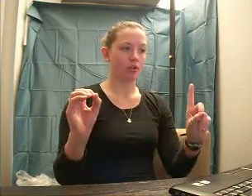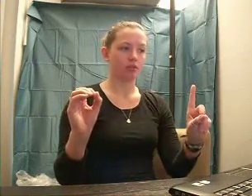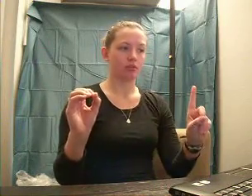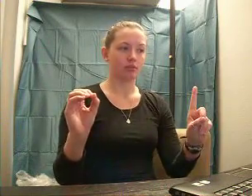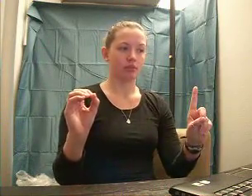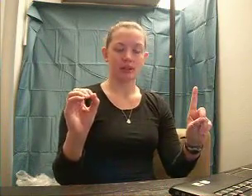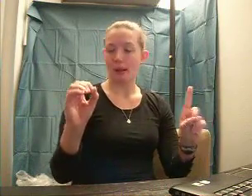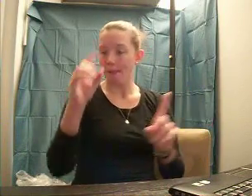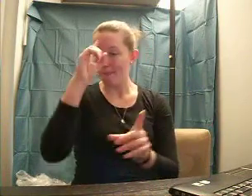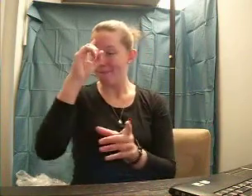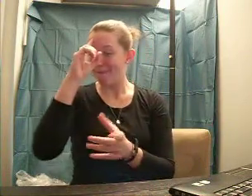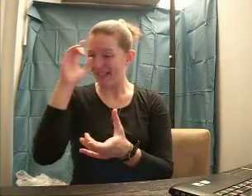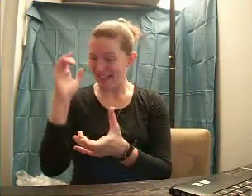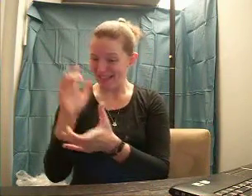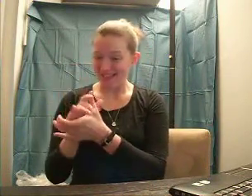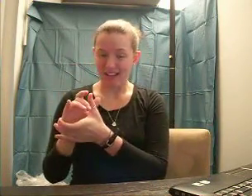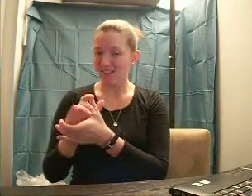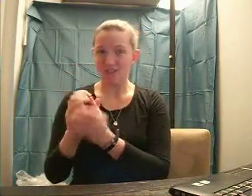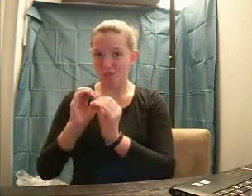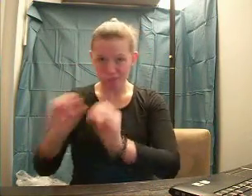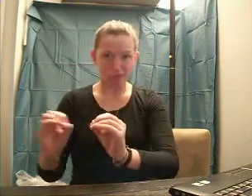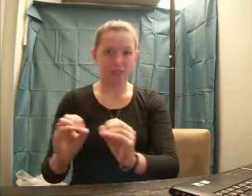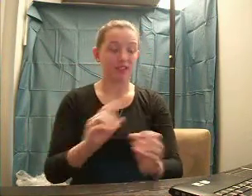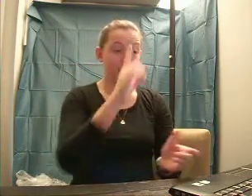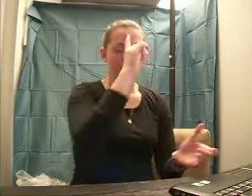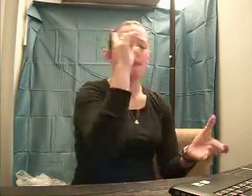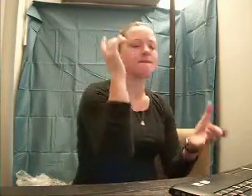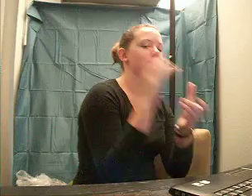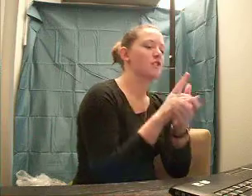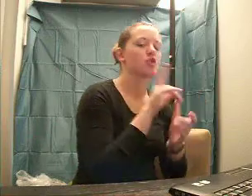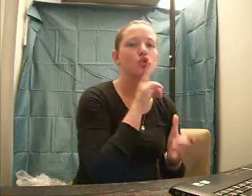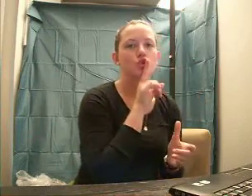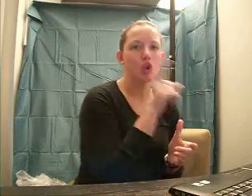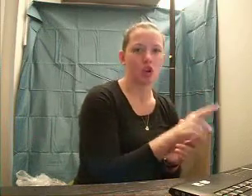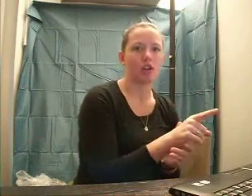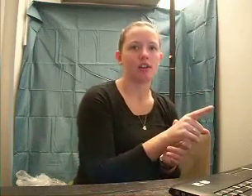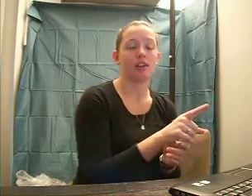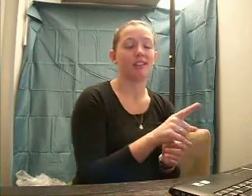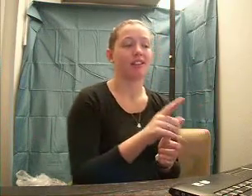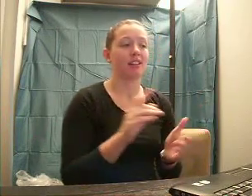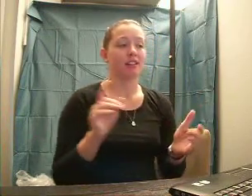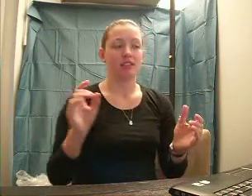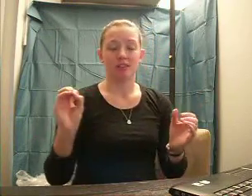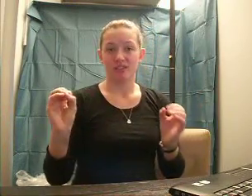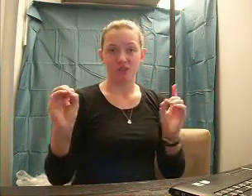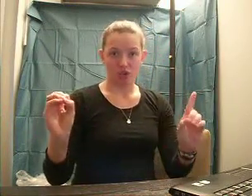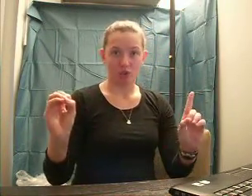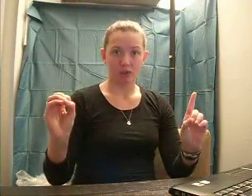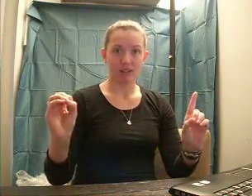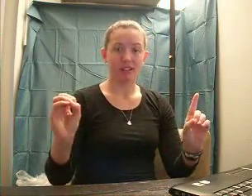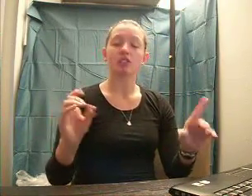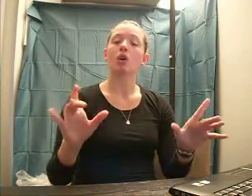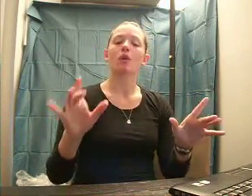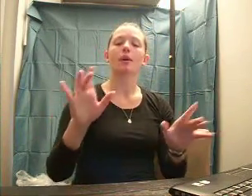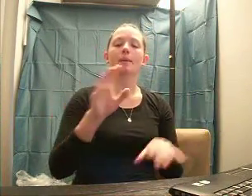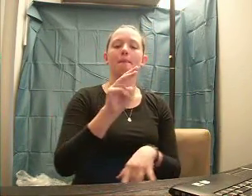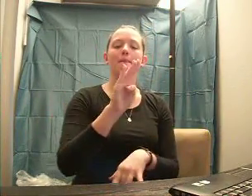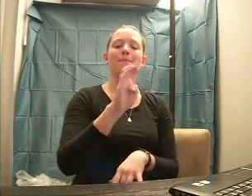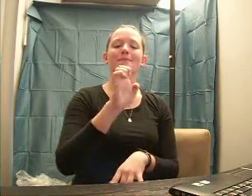means I'm absolutely certain, and numbers in between give you the grey levels of uncertainty. And the key idea to Bayesian inference is you have two sources